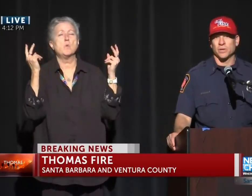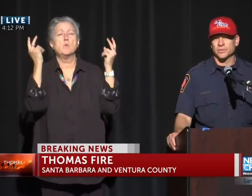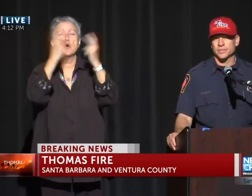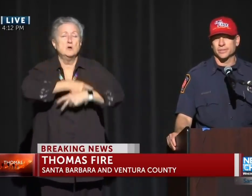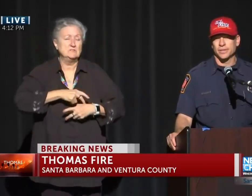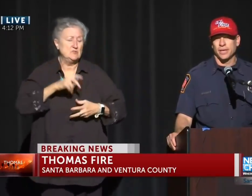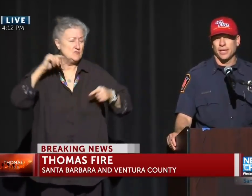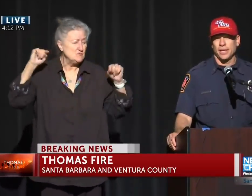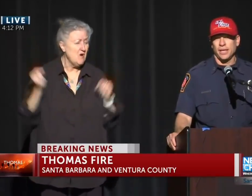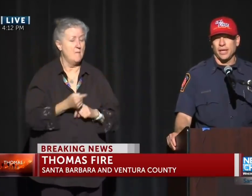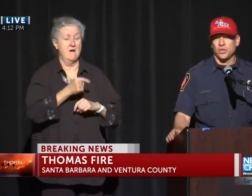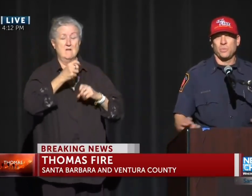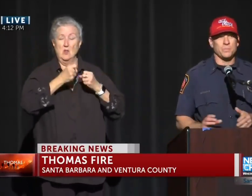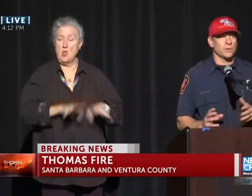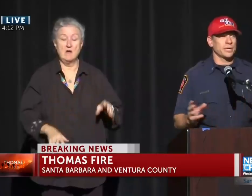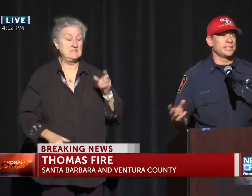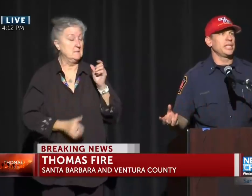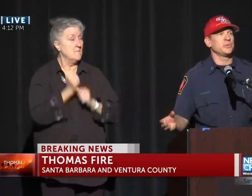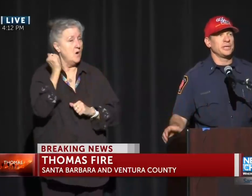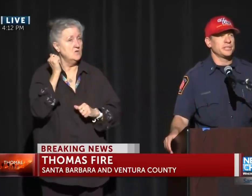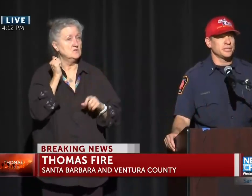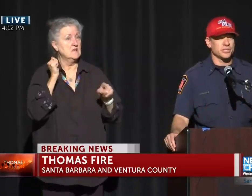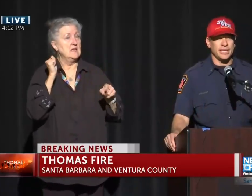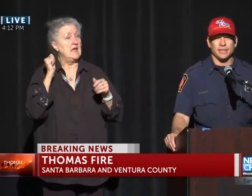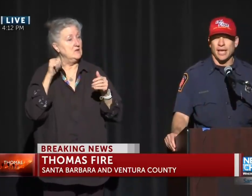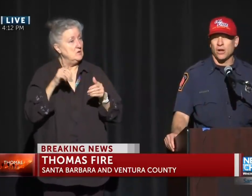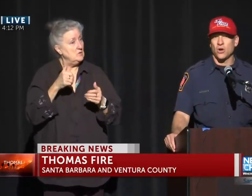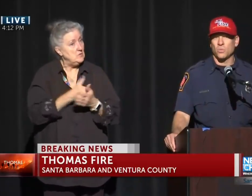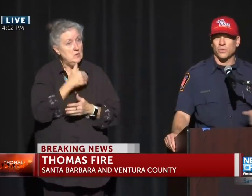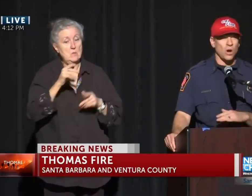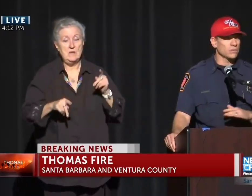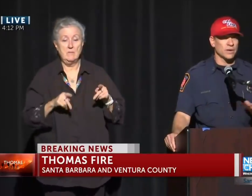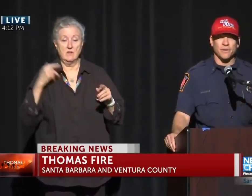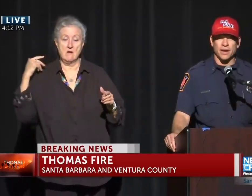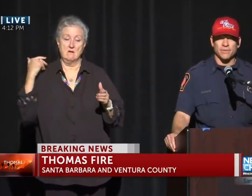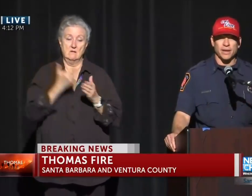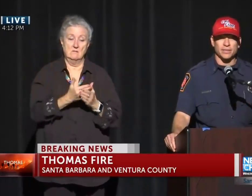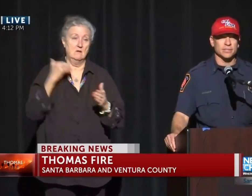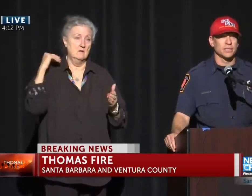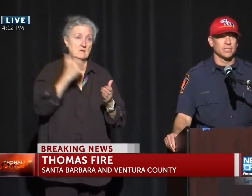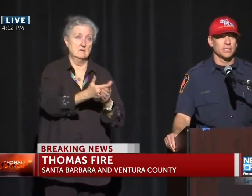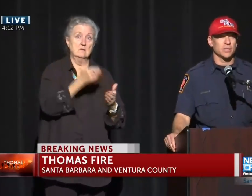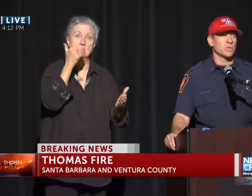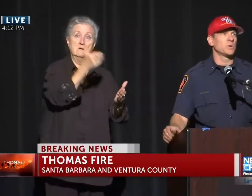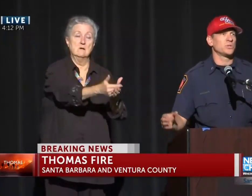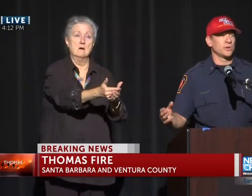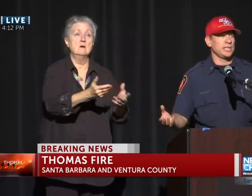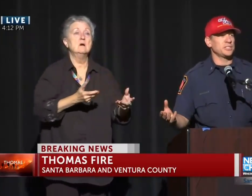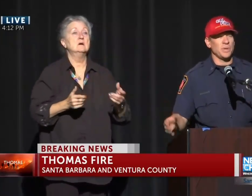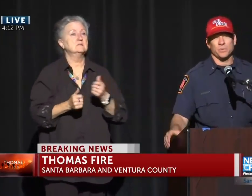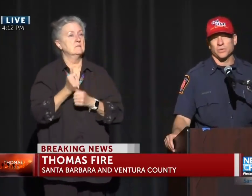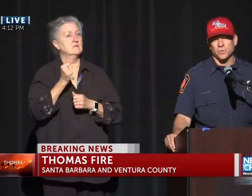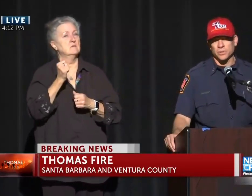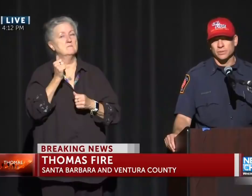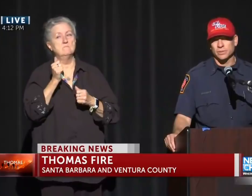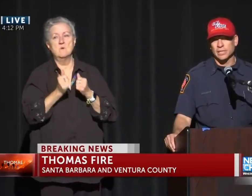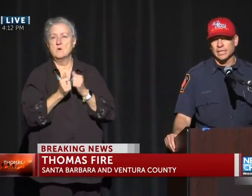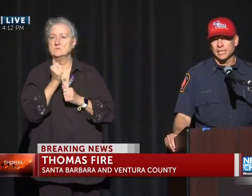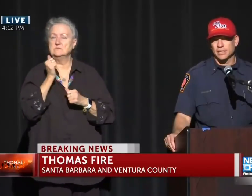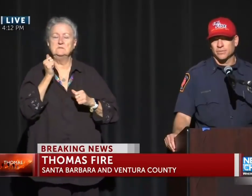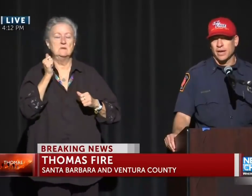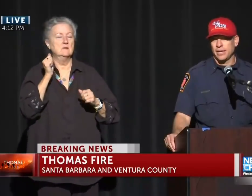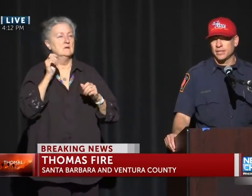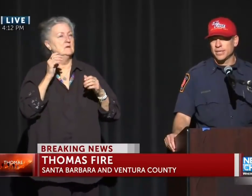have lost the most. And you people are continuing to just hit that home with all of our firefighters. Some of the most gracious people in the